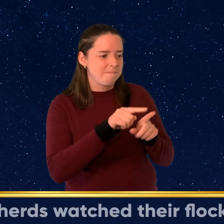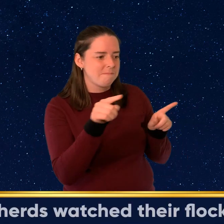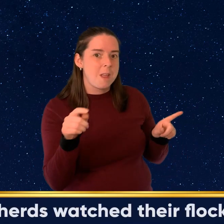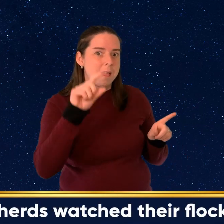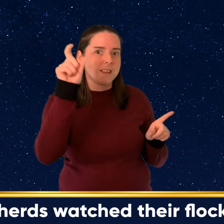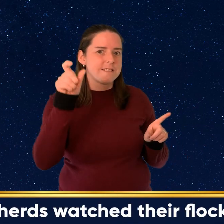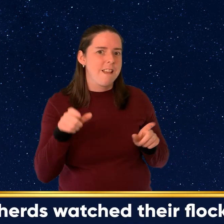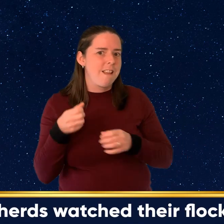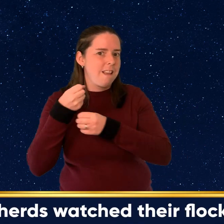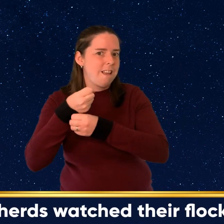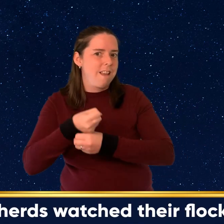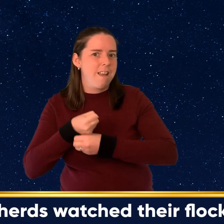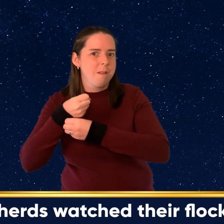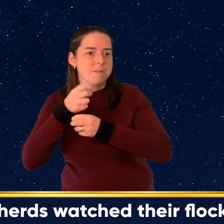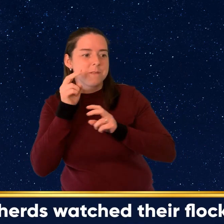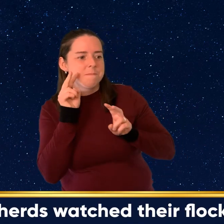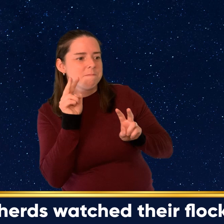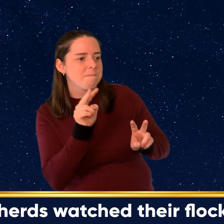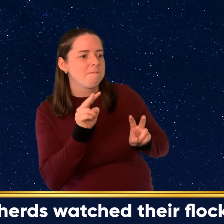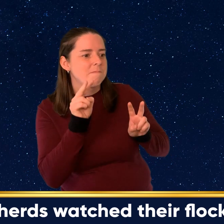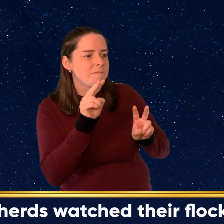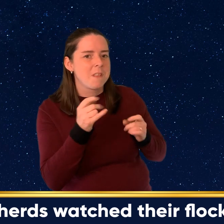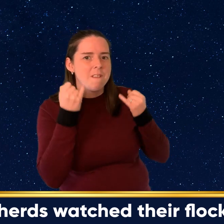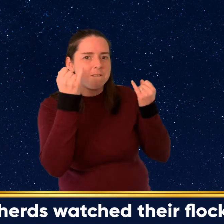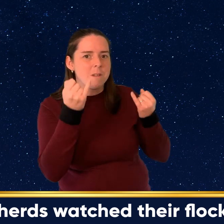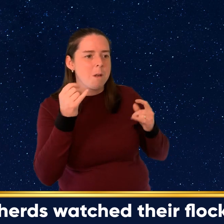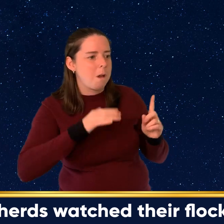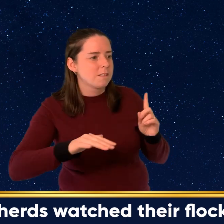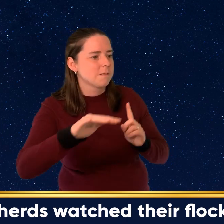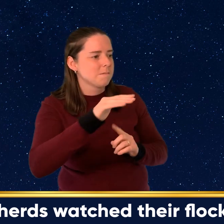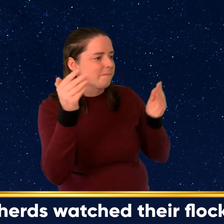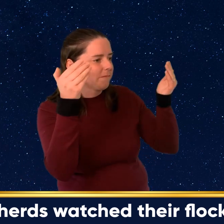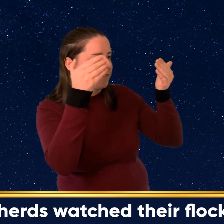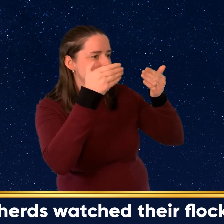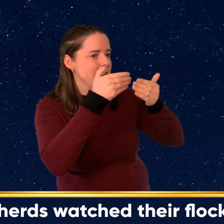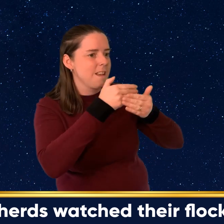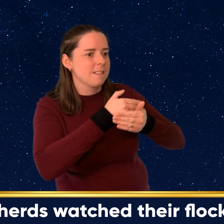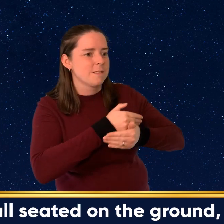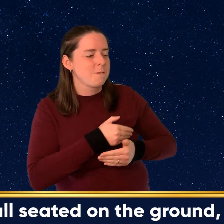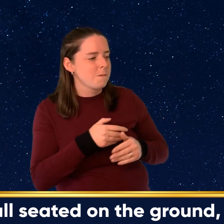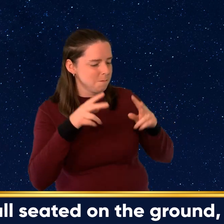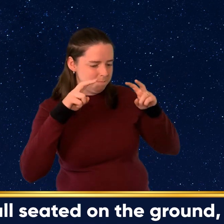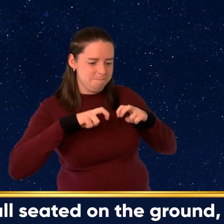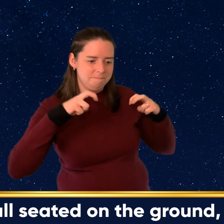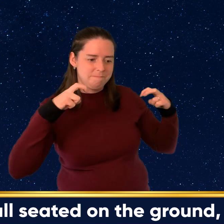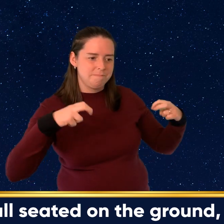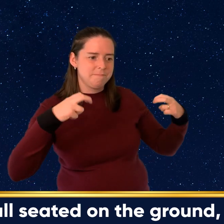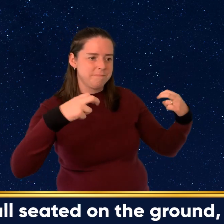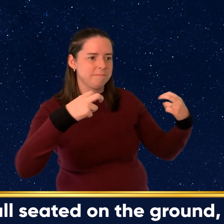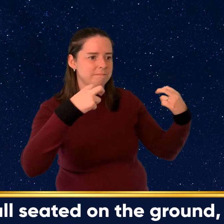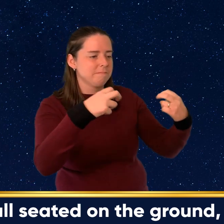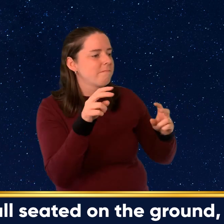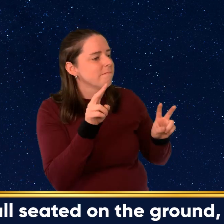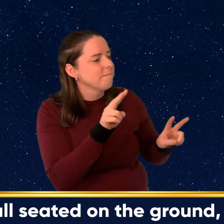While shepherds watch their flocks by night, all seated on